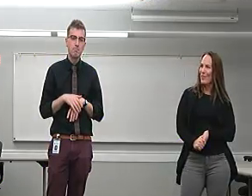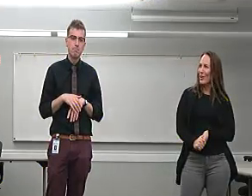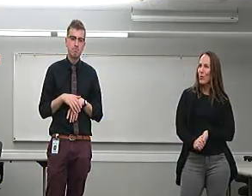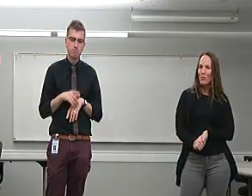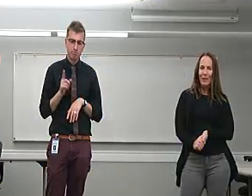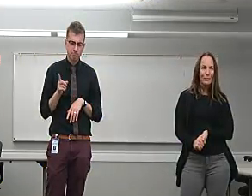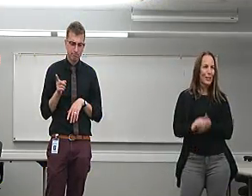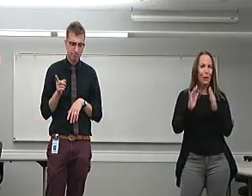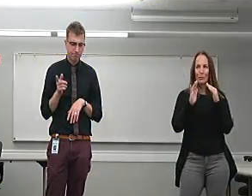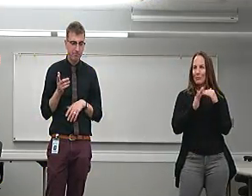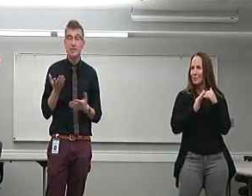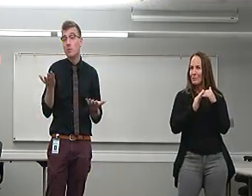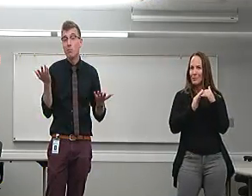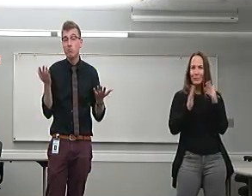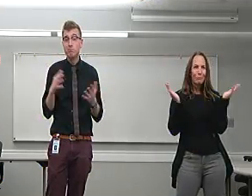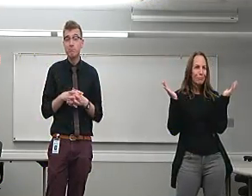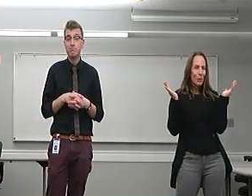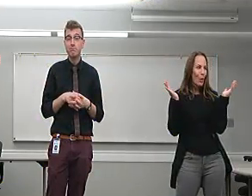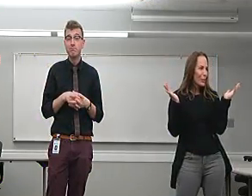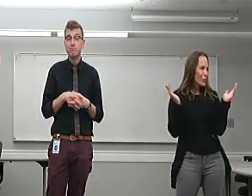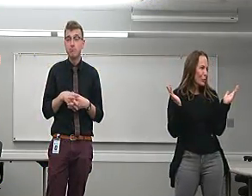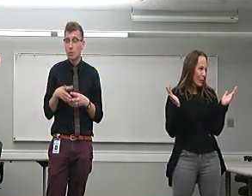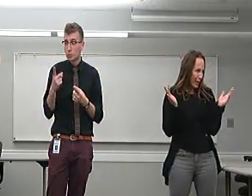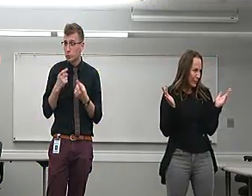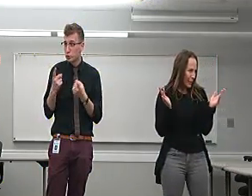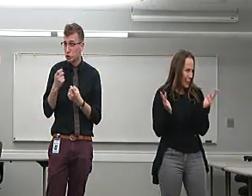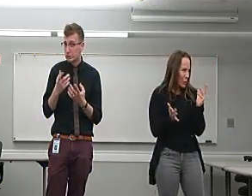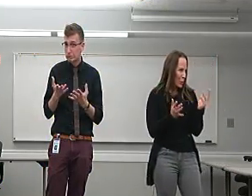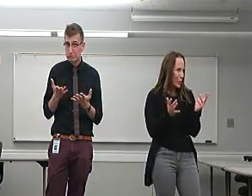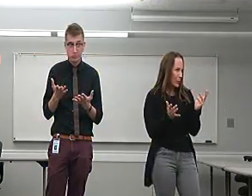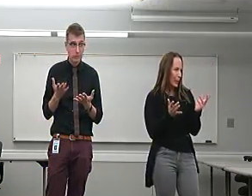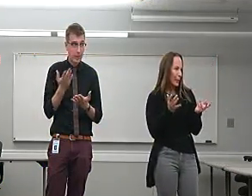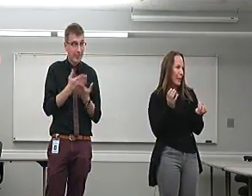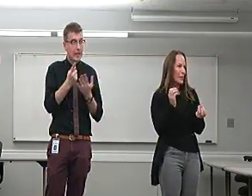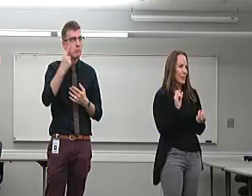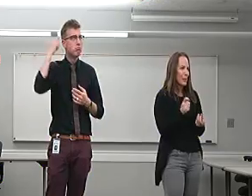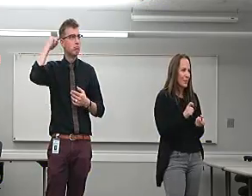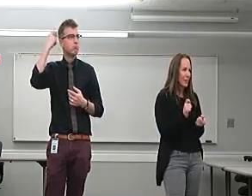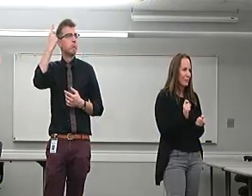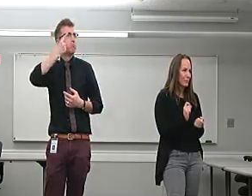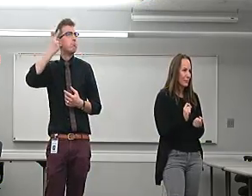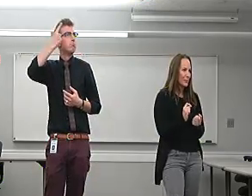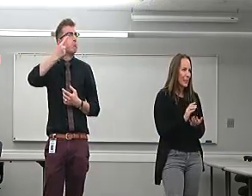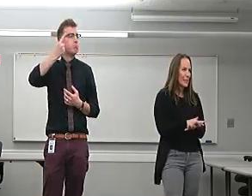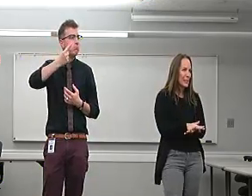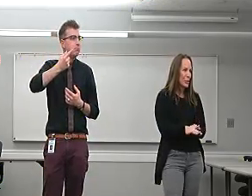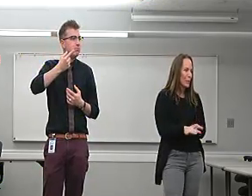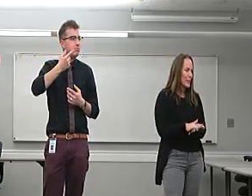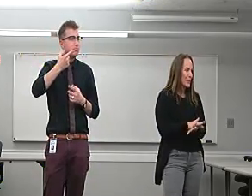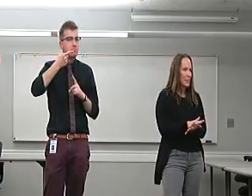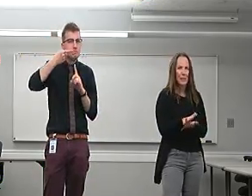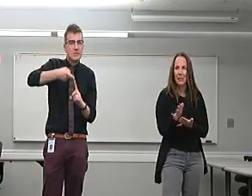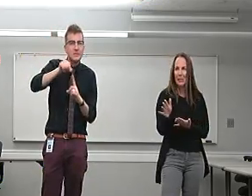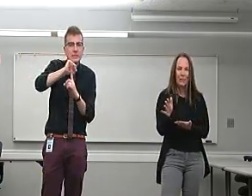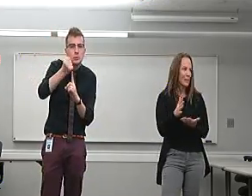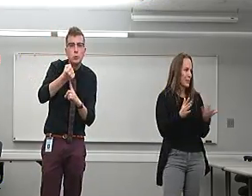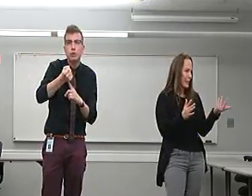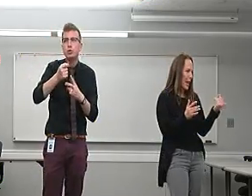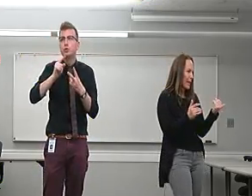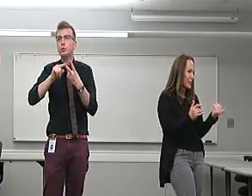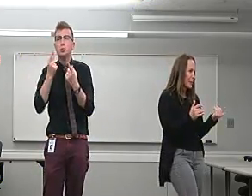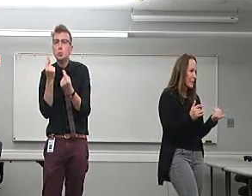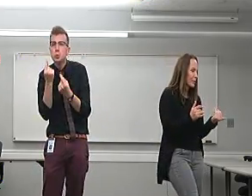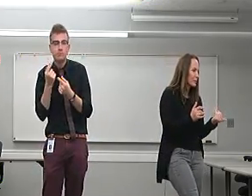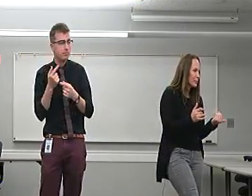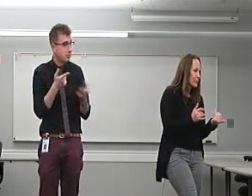So, questions you have, things you're wondering about specific circumstances, instances. Yeah, Samuel. So